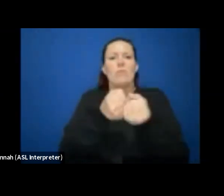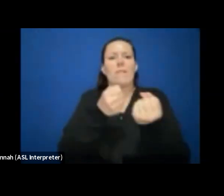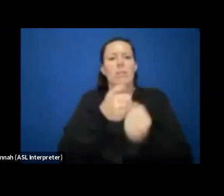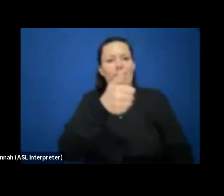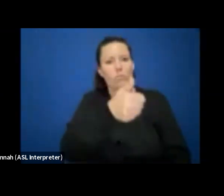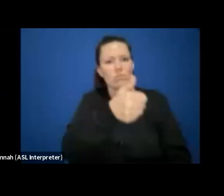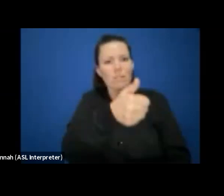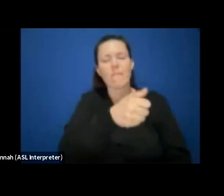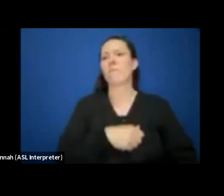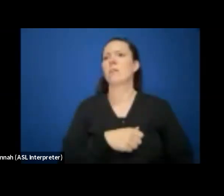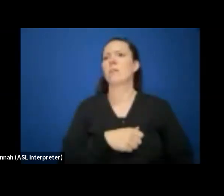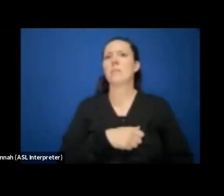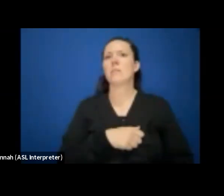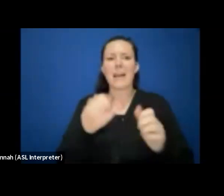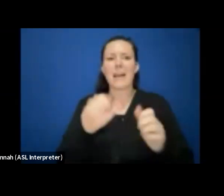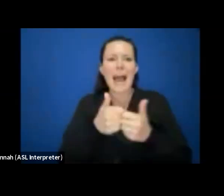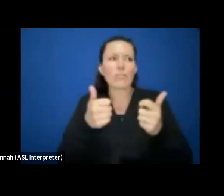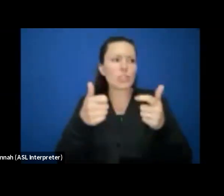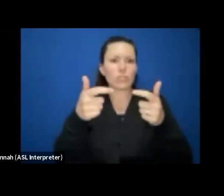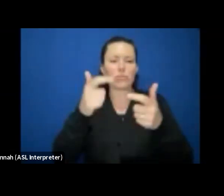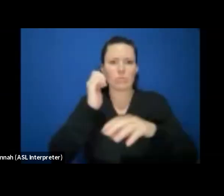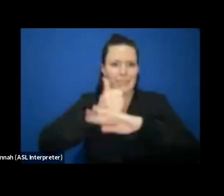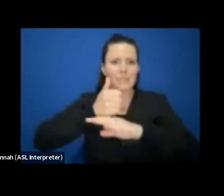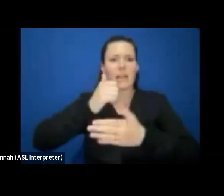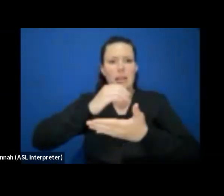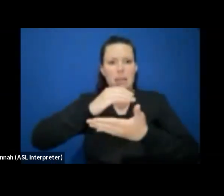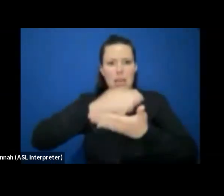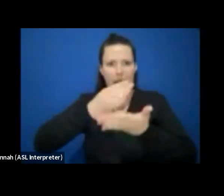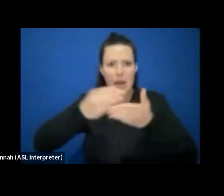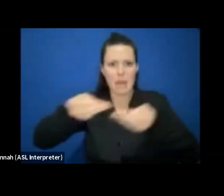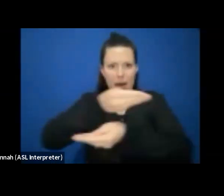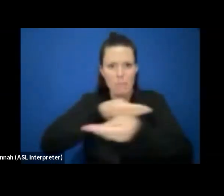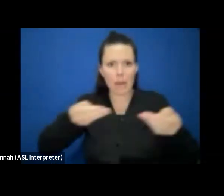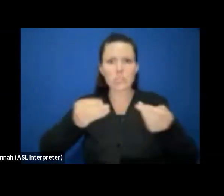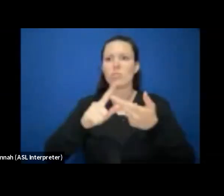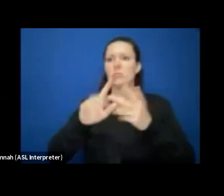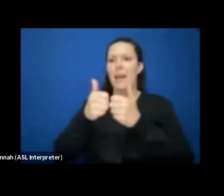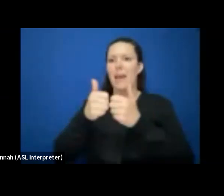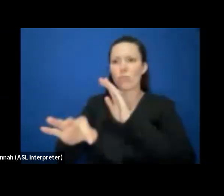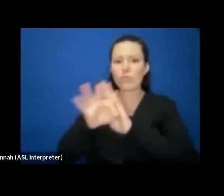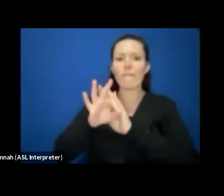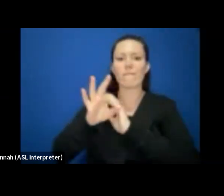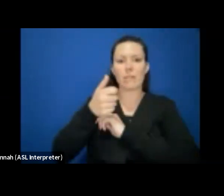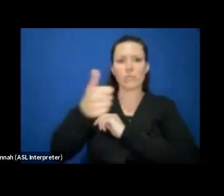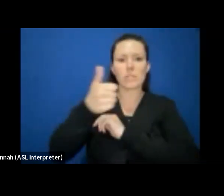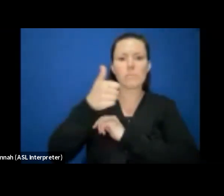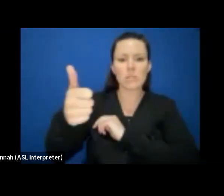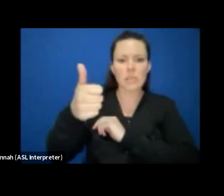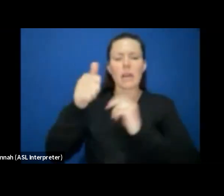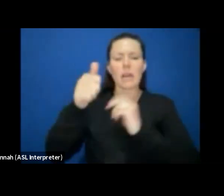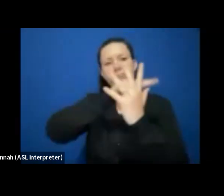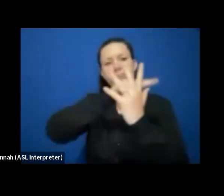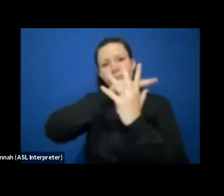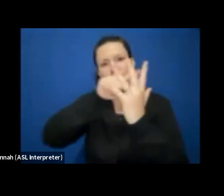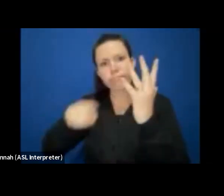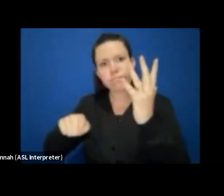how to do a budget, how to look for transportation and that is accessible. So we're teaching them a